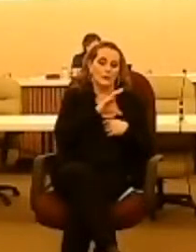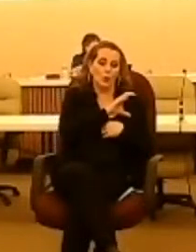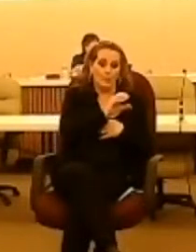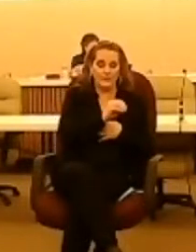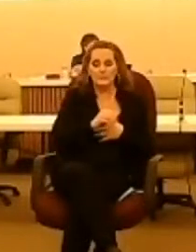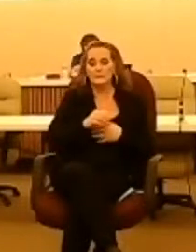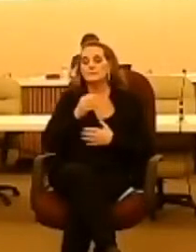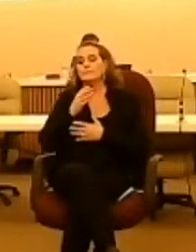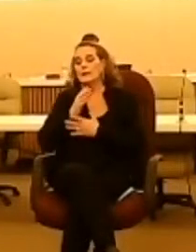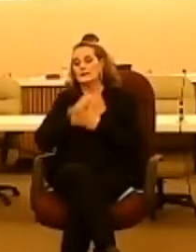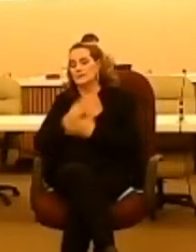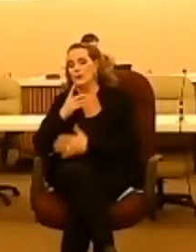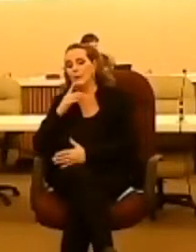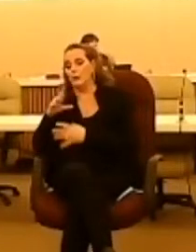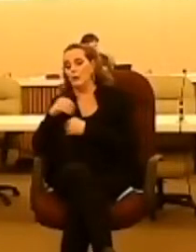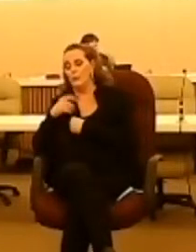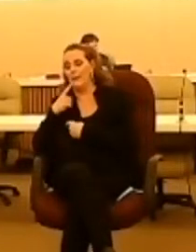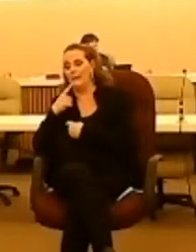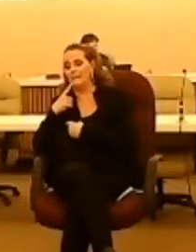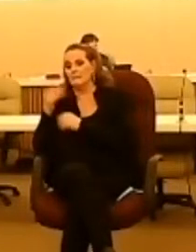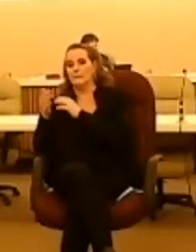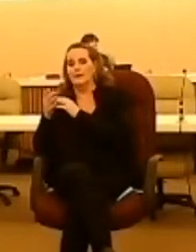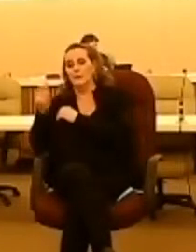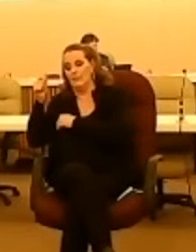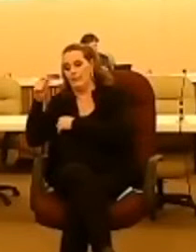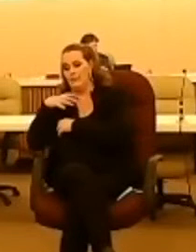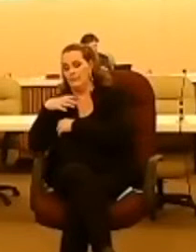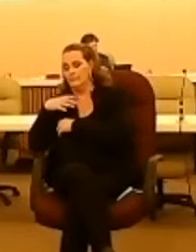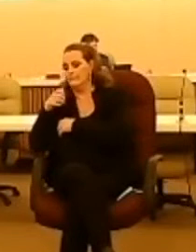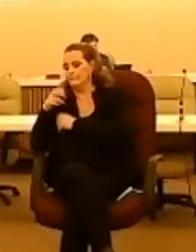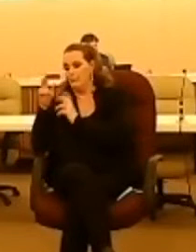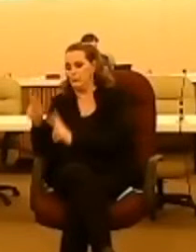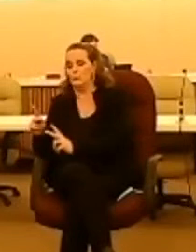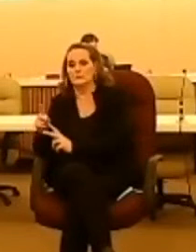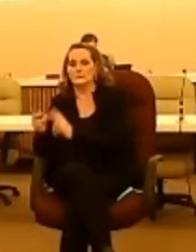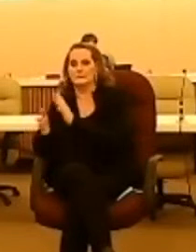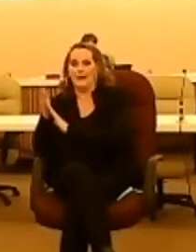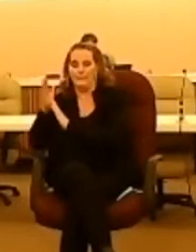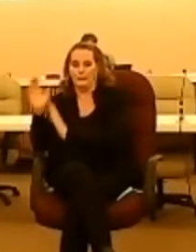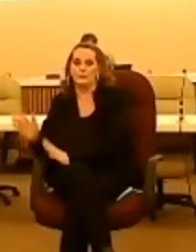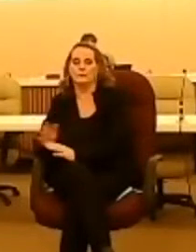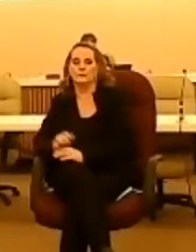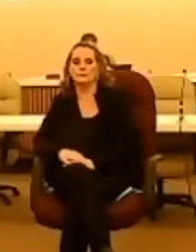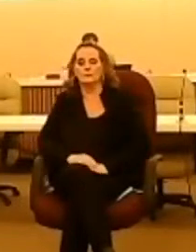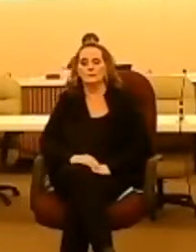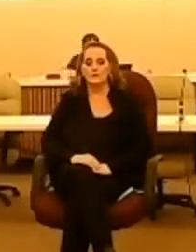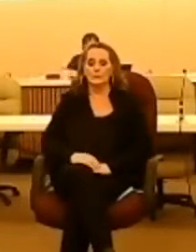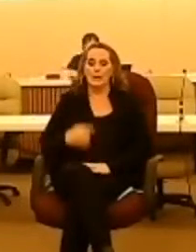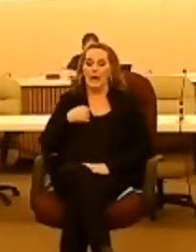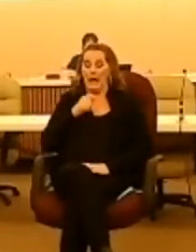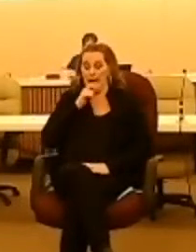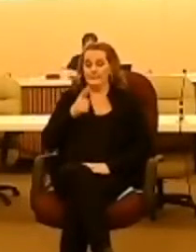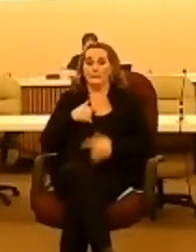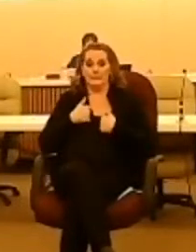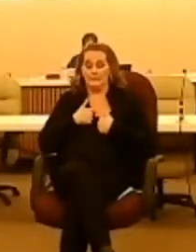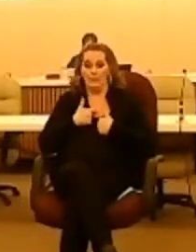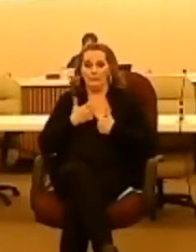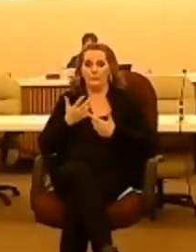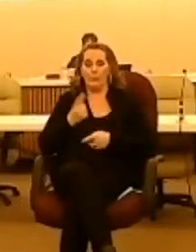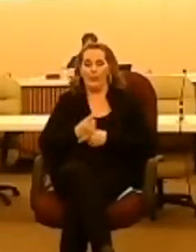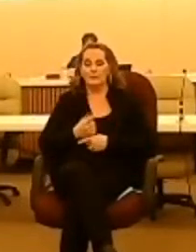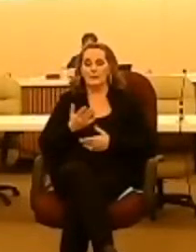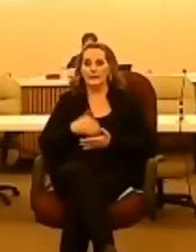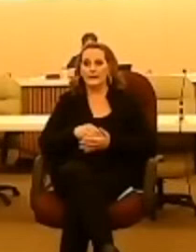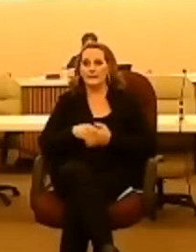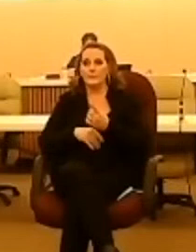operator. And I thought the town was aware of those kind of, We are, I'm not personally, but again.